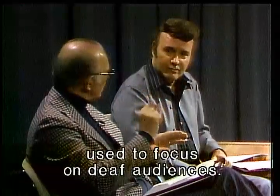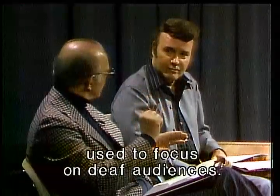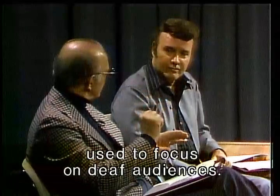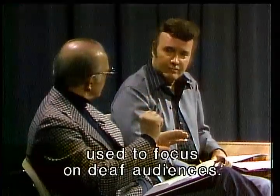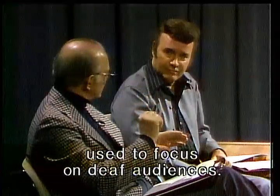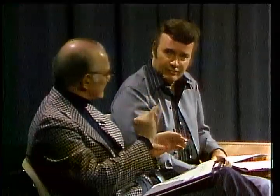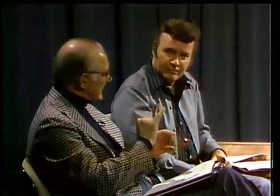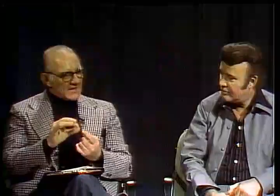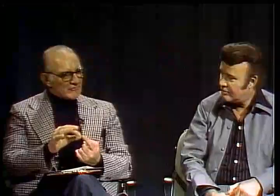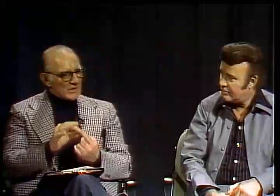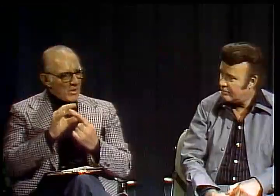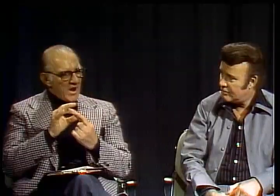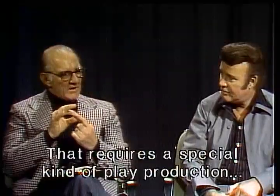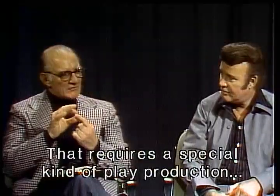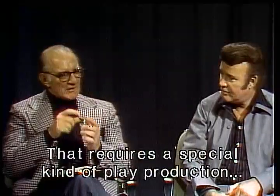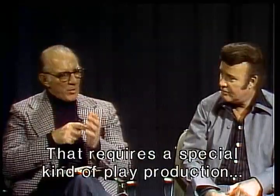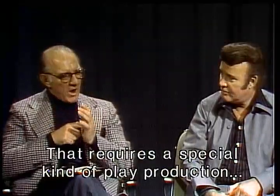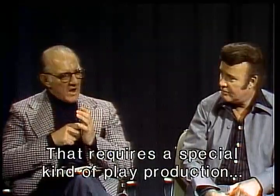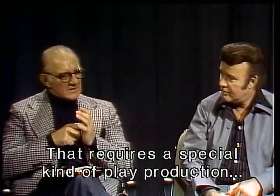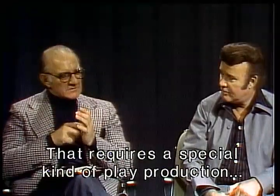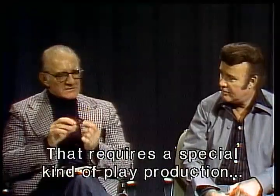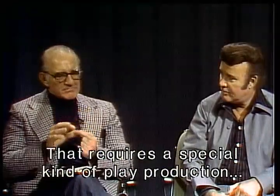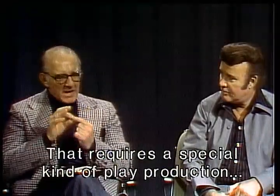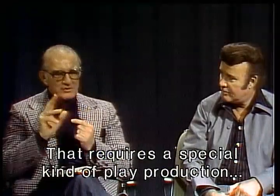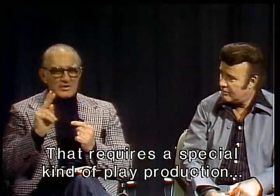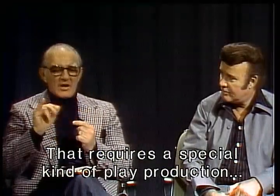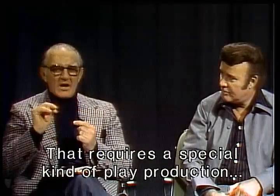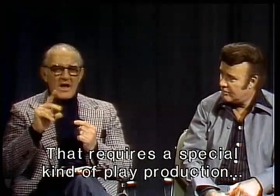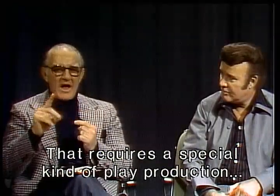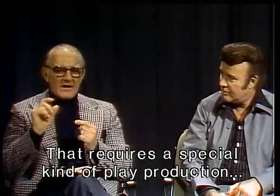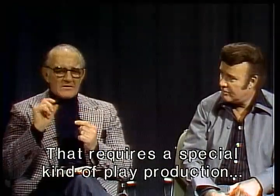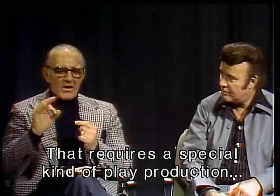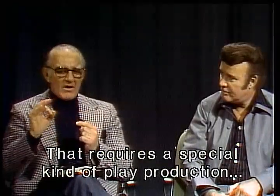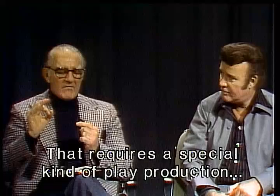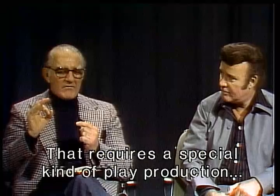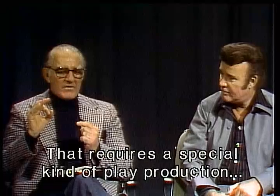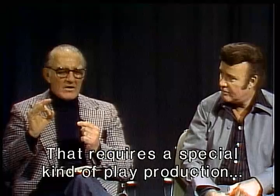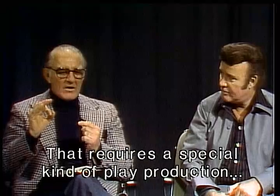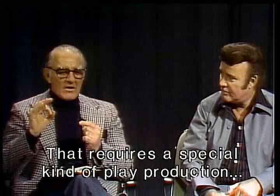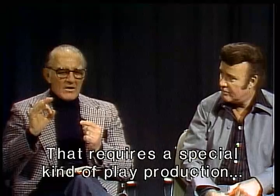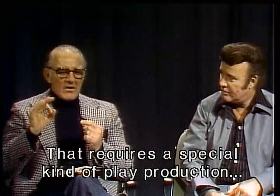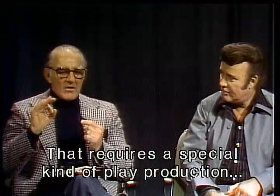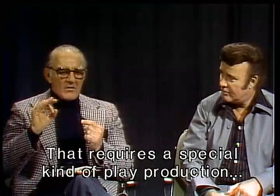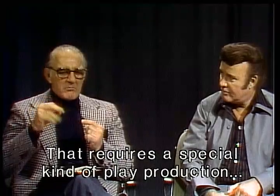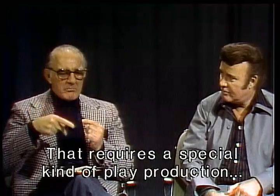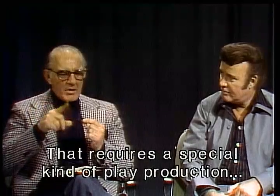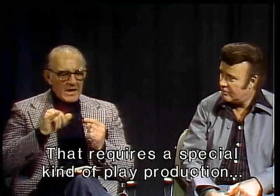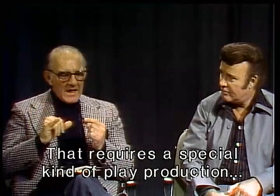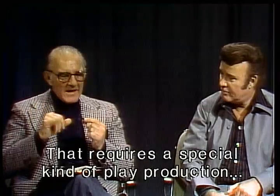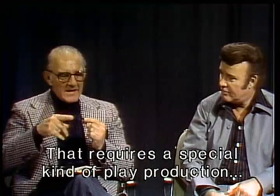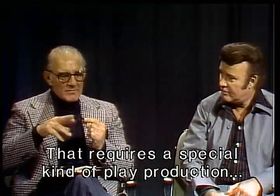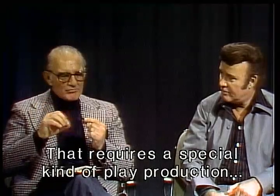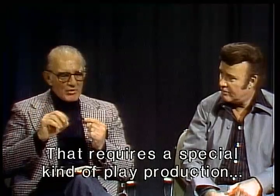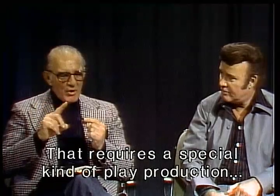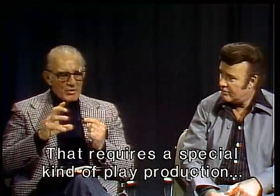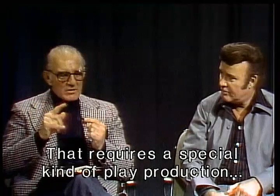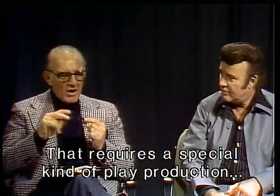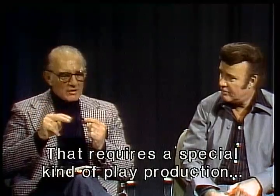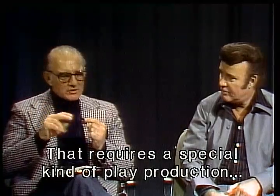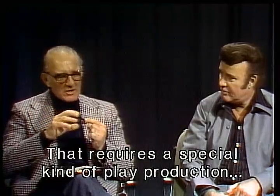audiences that requires a special kind of play production